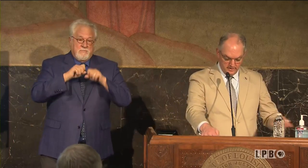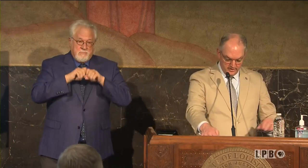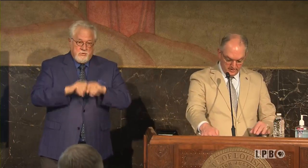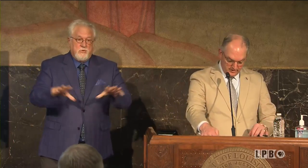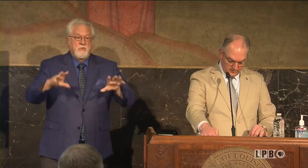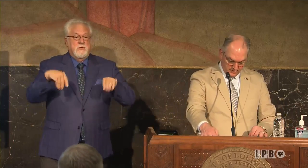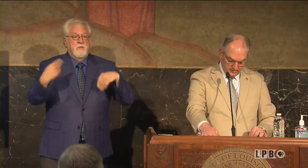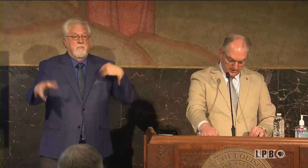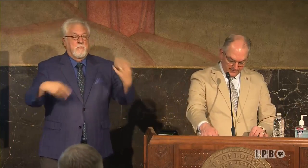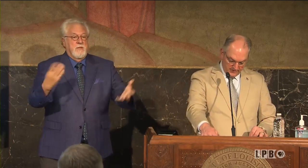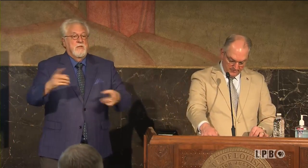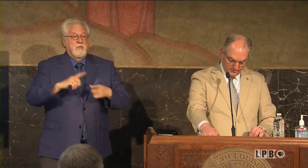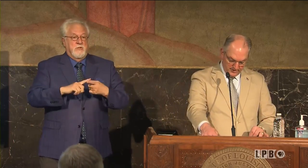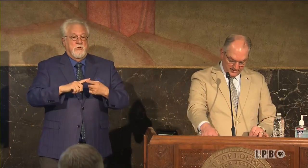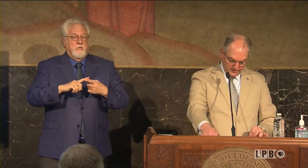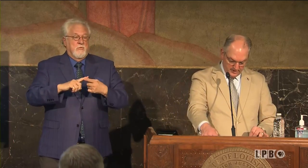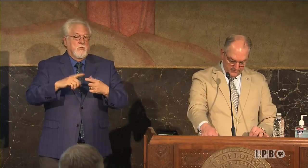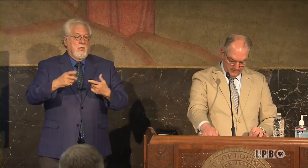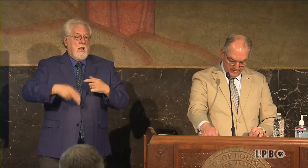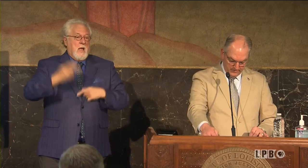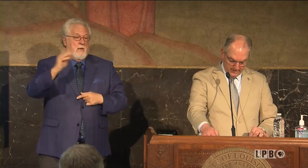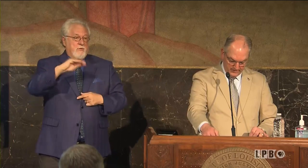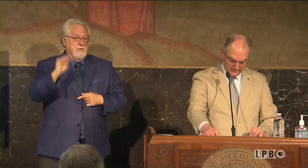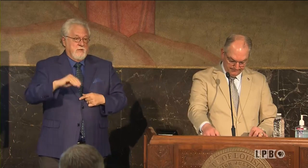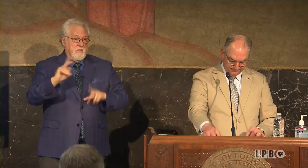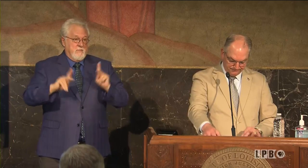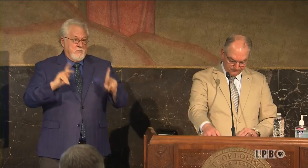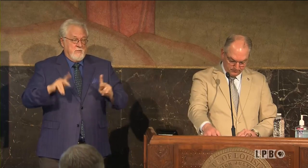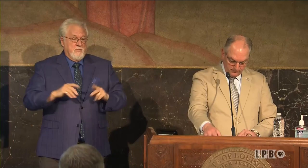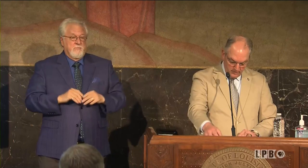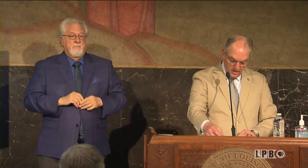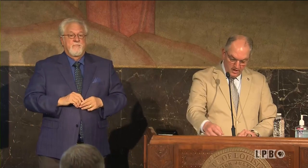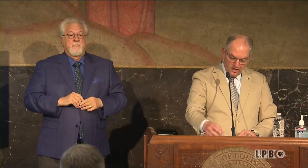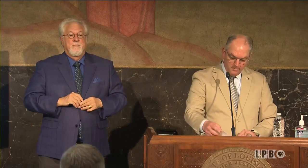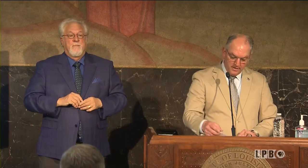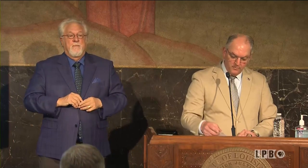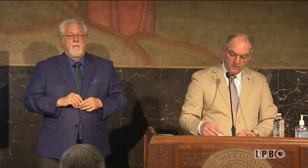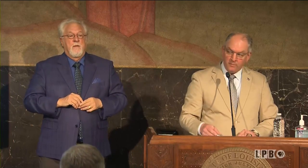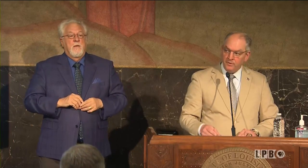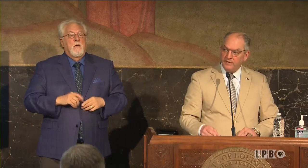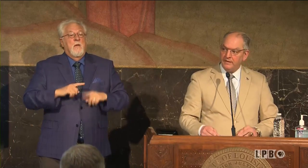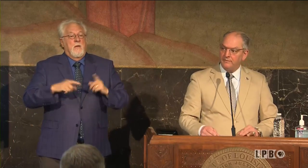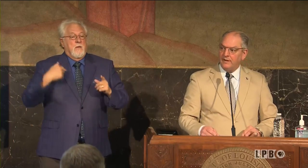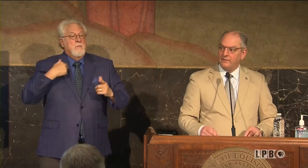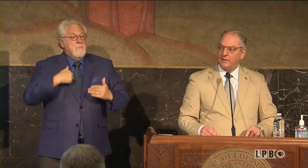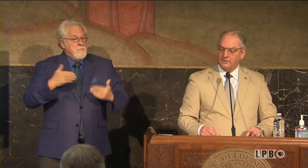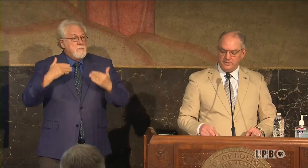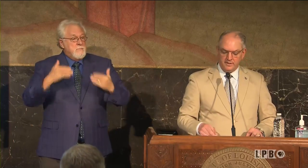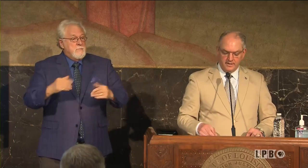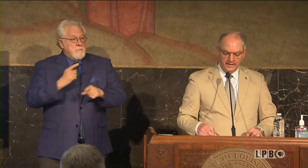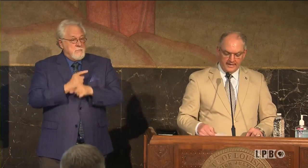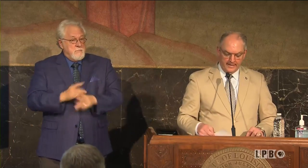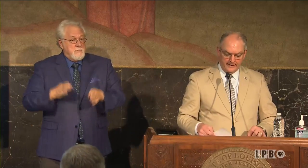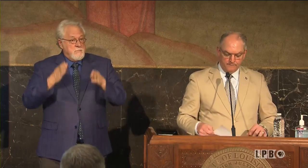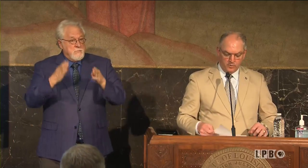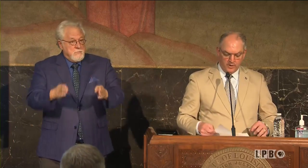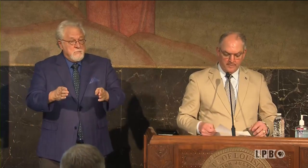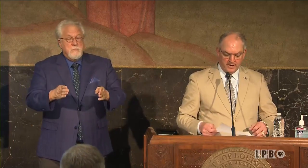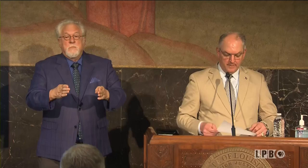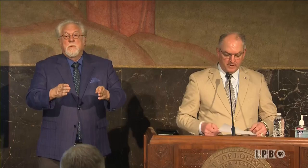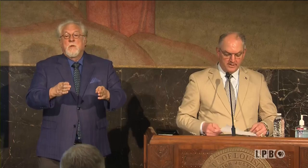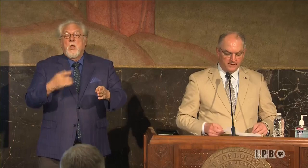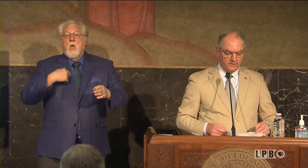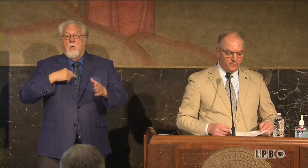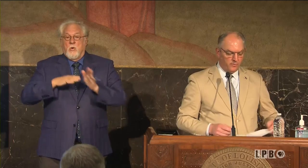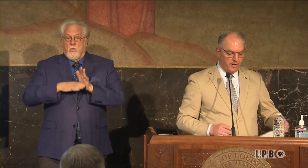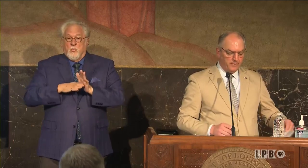administered to some significant percentage of the population. But we are moving in the right direction. We're ramping